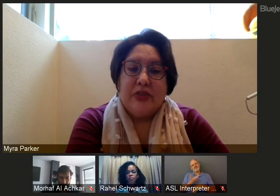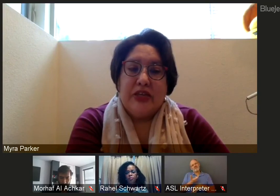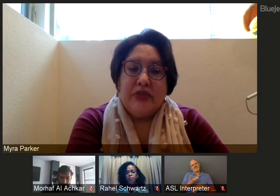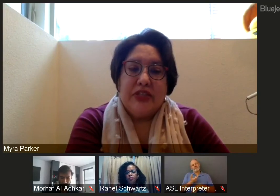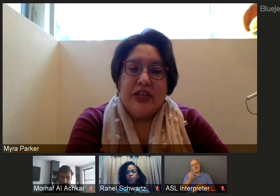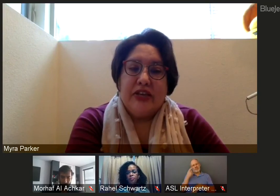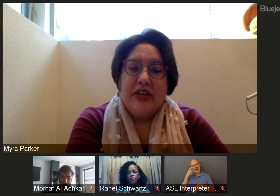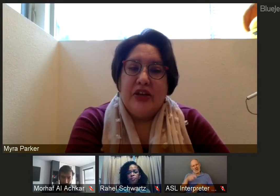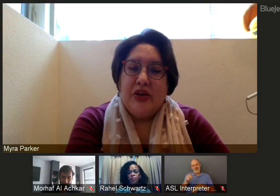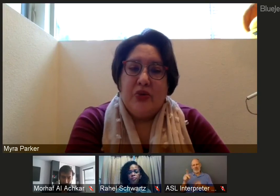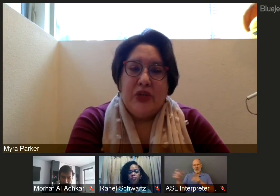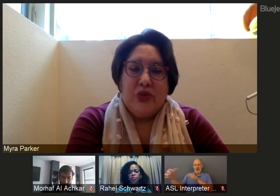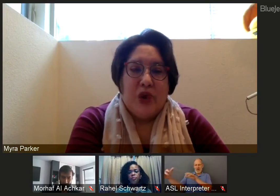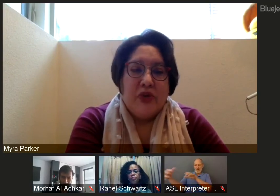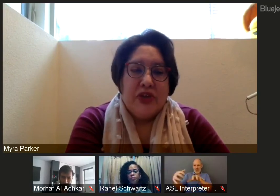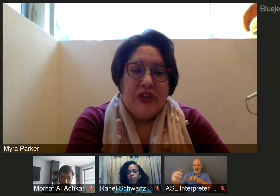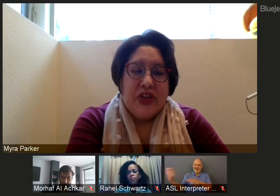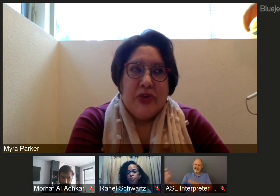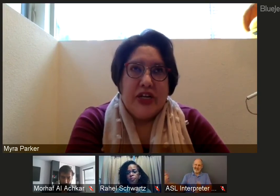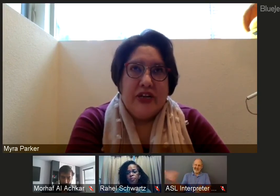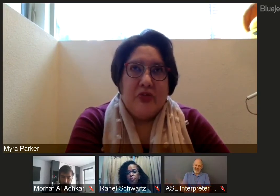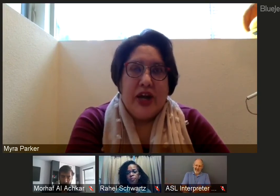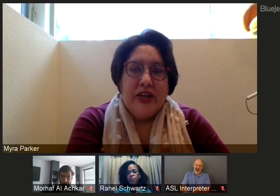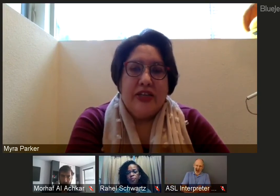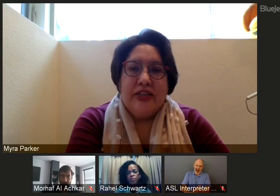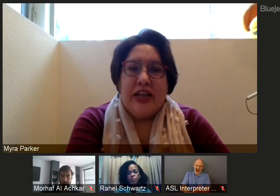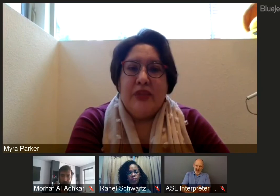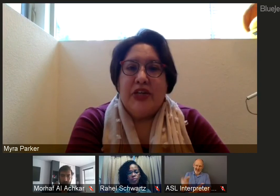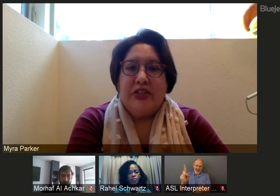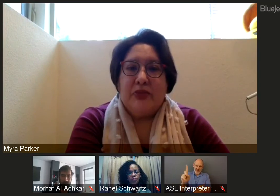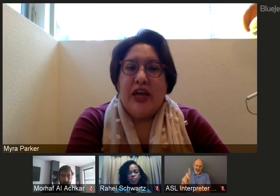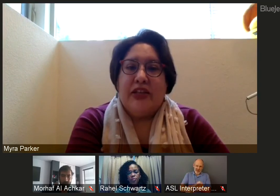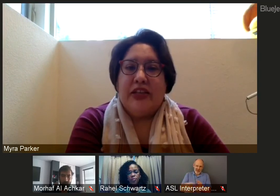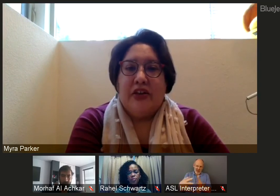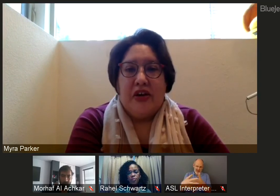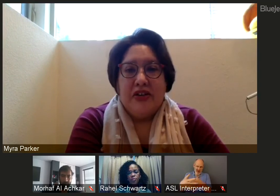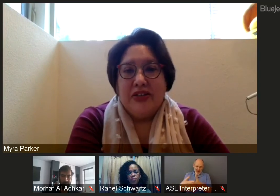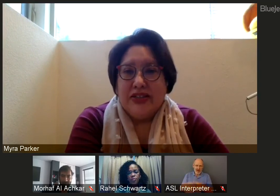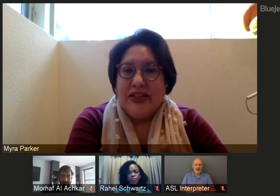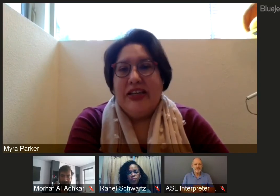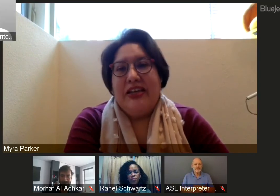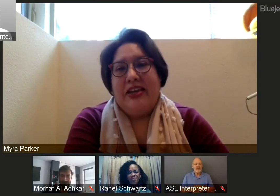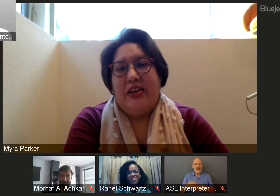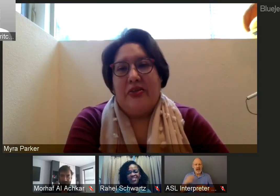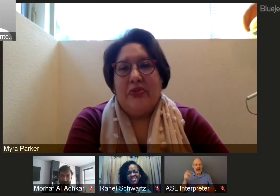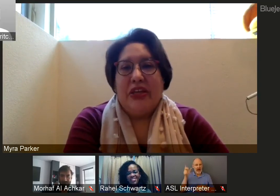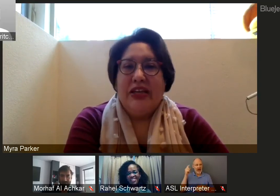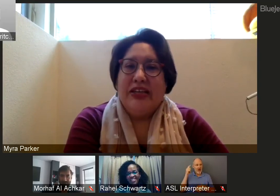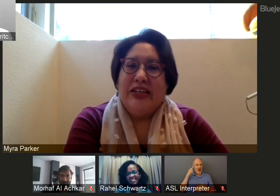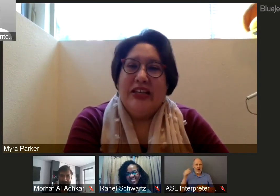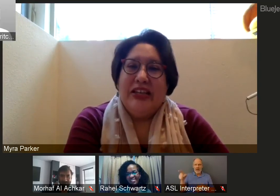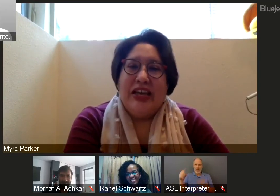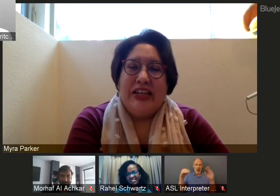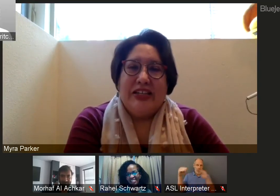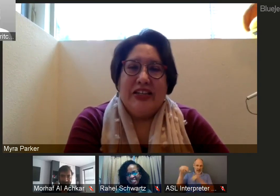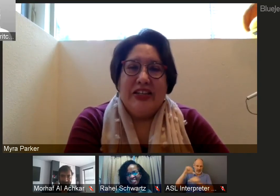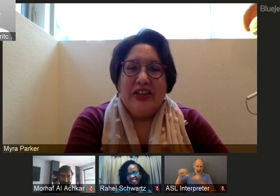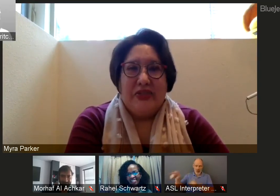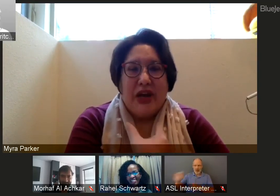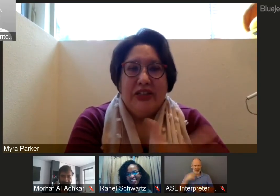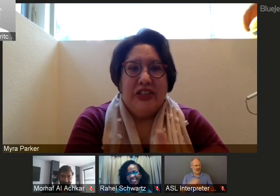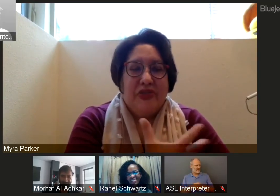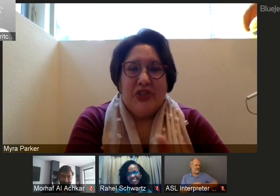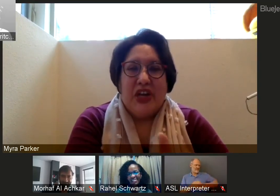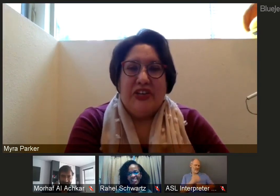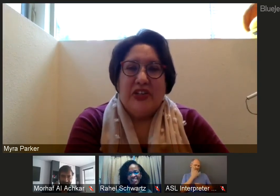and somebody was saying, "What's wrong with everybody? Why isn't anybody smiling at all?" Yeah. And